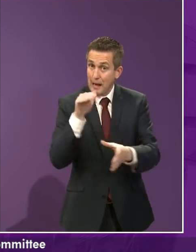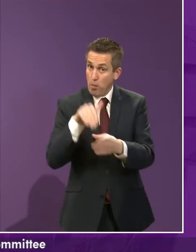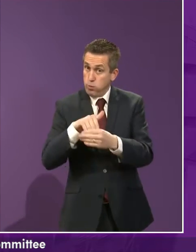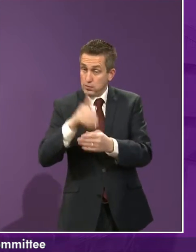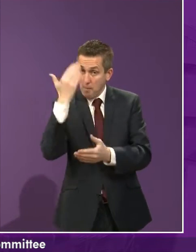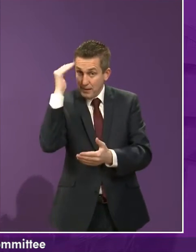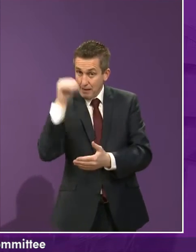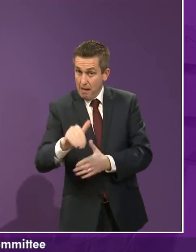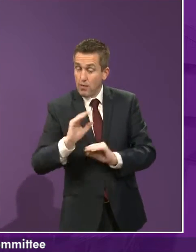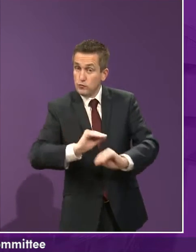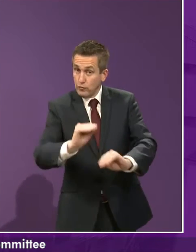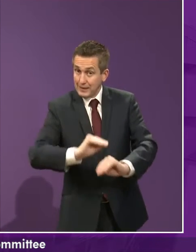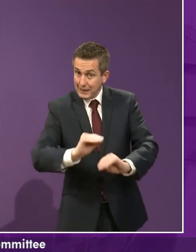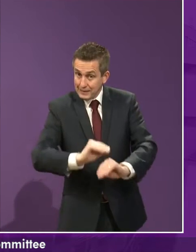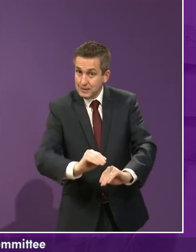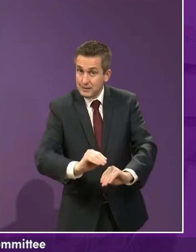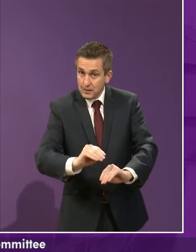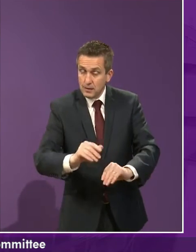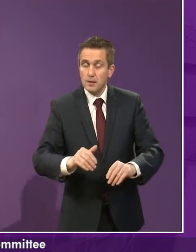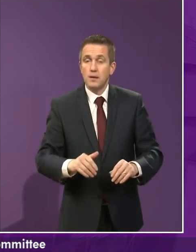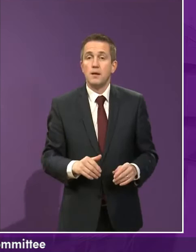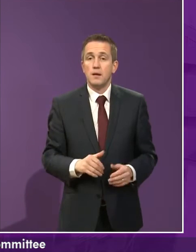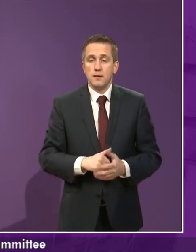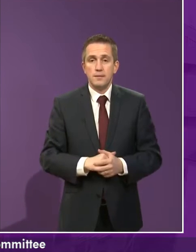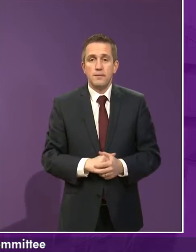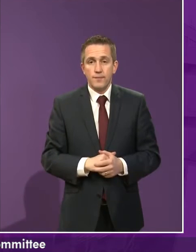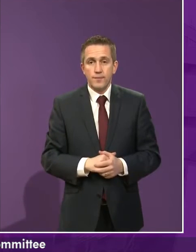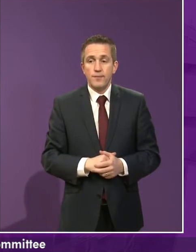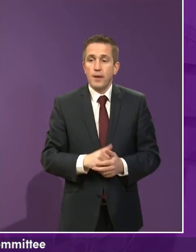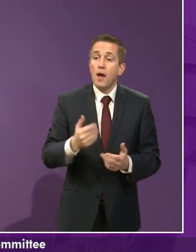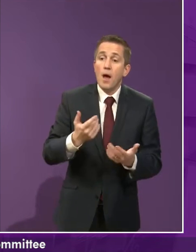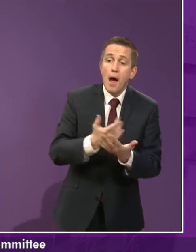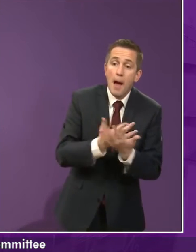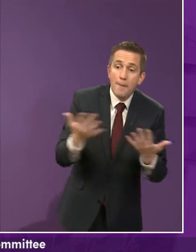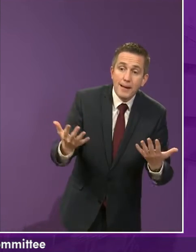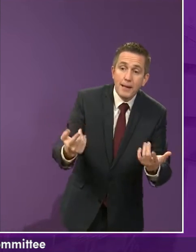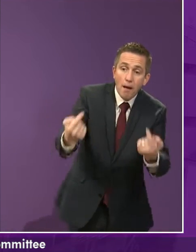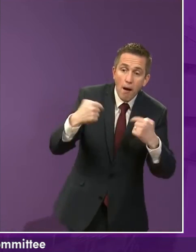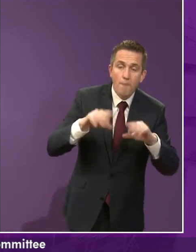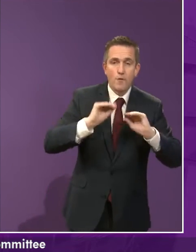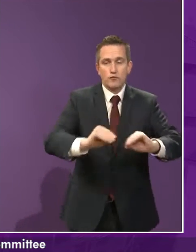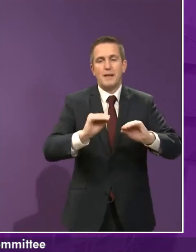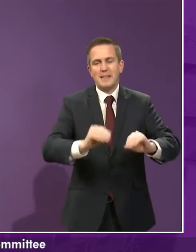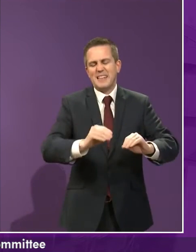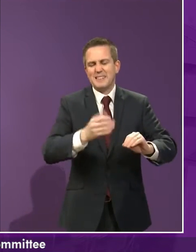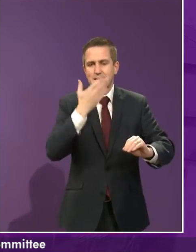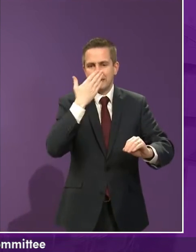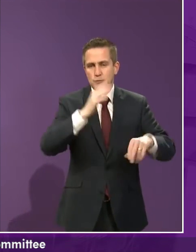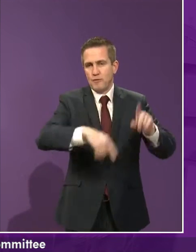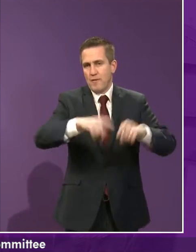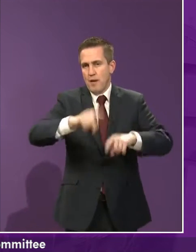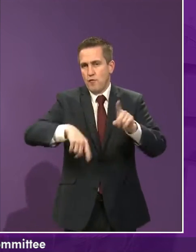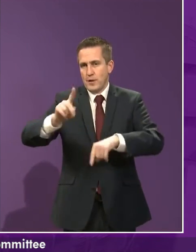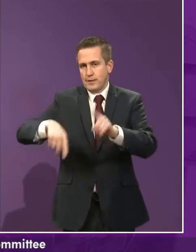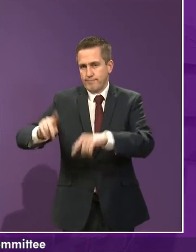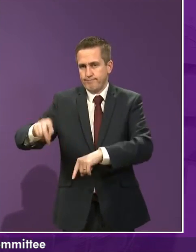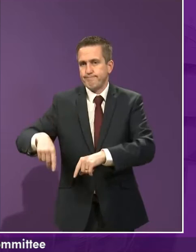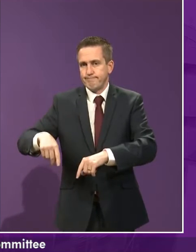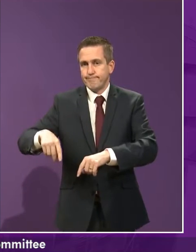awareness training as well. Uptake varies, and how we would address it, particularly